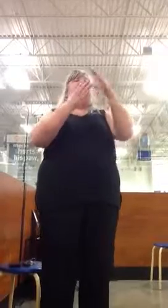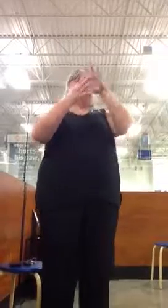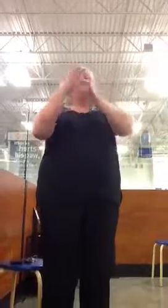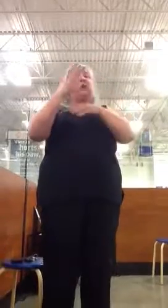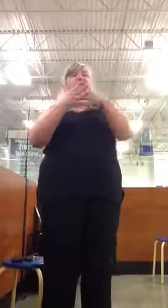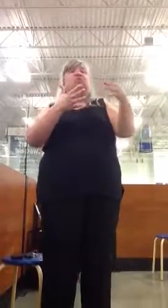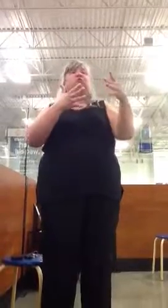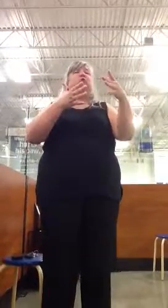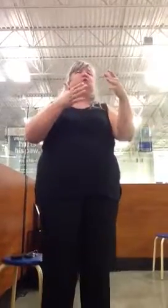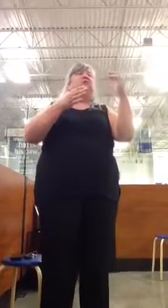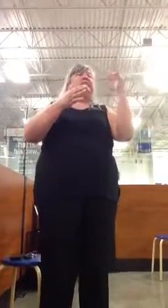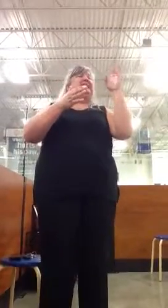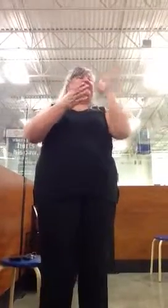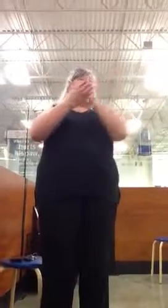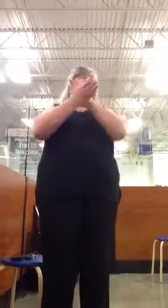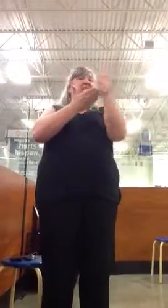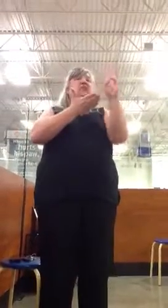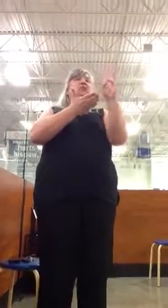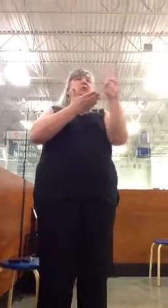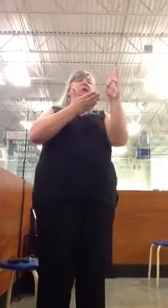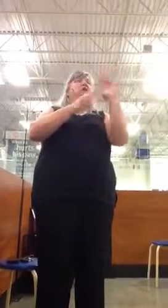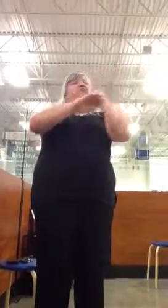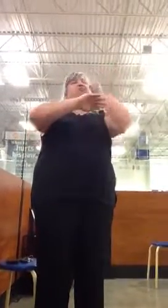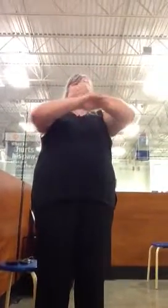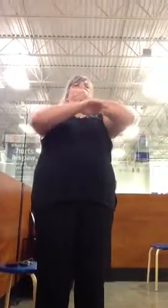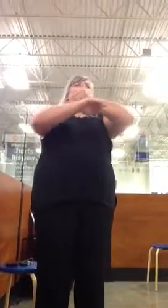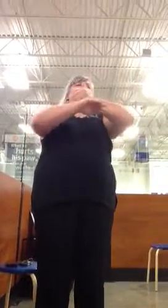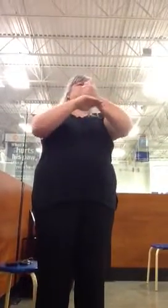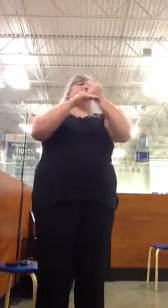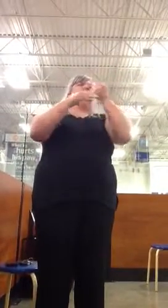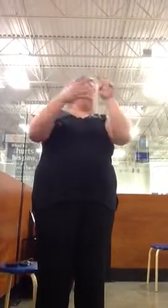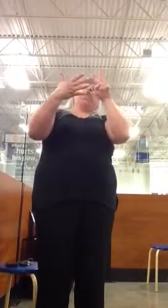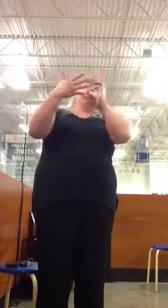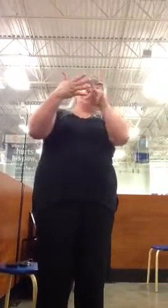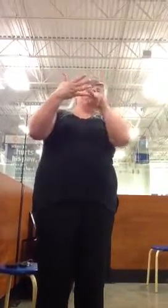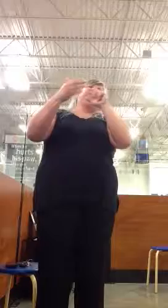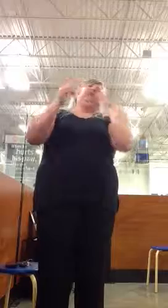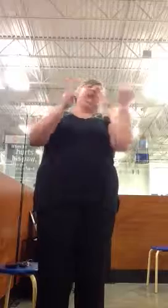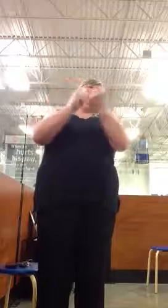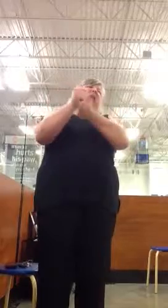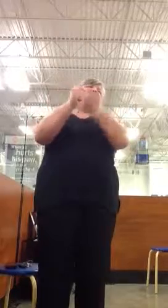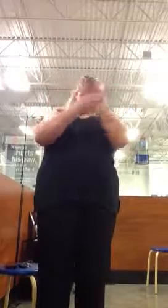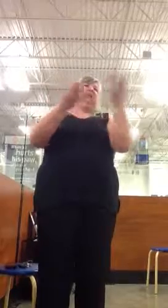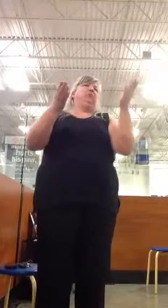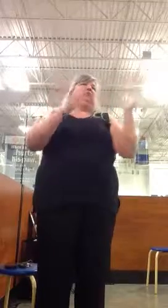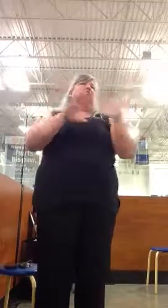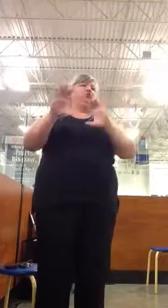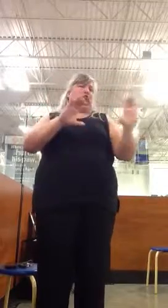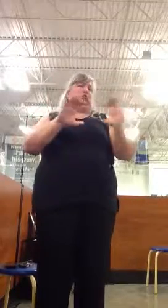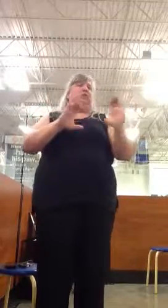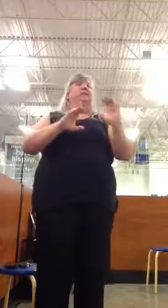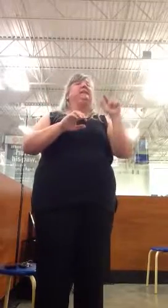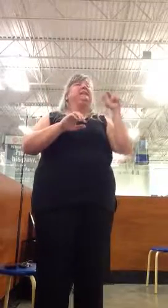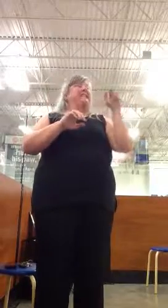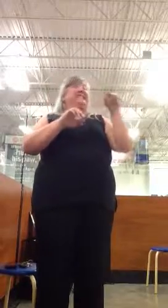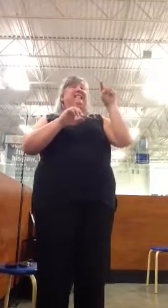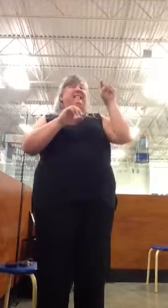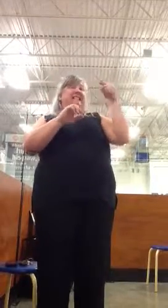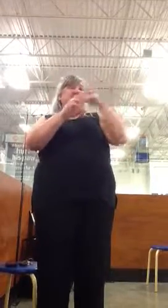Okay? So if you'll notice this week we're doing the introduction to the course, obviously. Puppy massage, watch